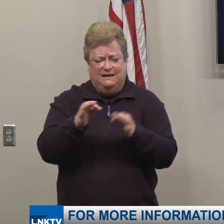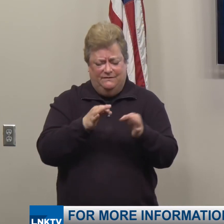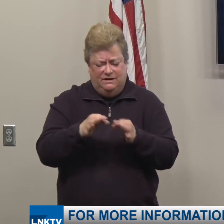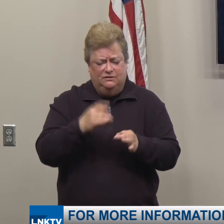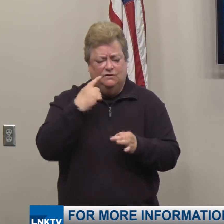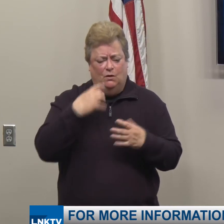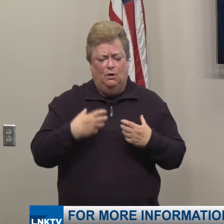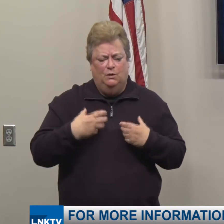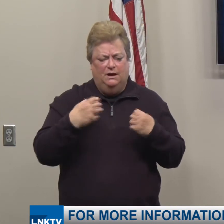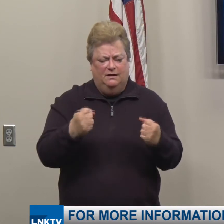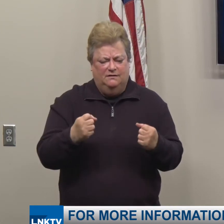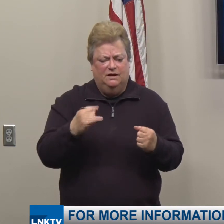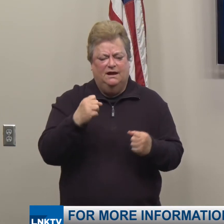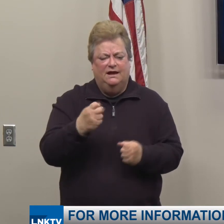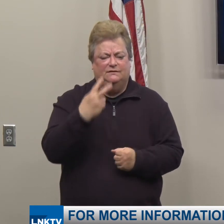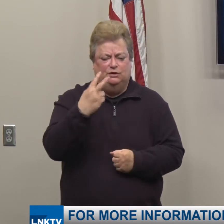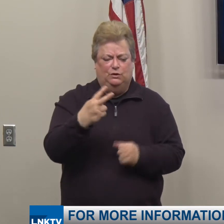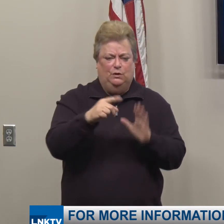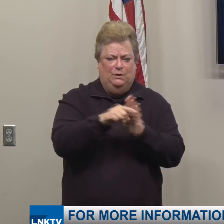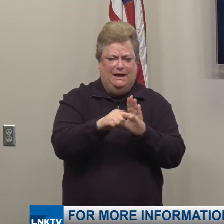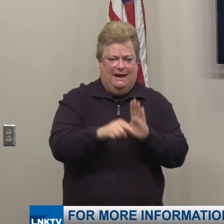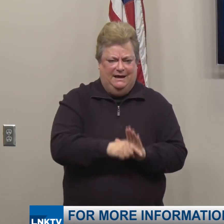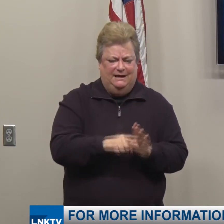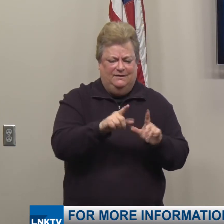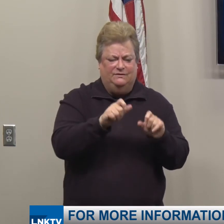for recovery is 2 negative